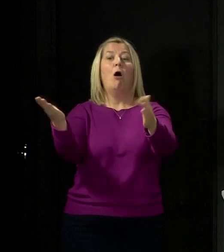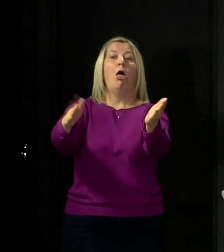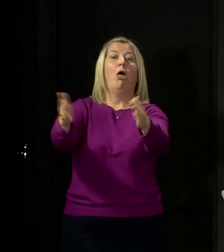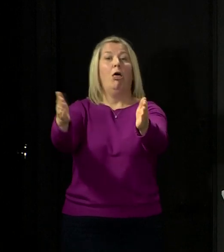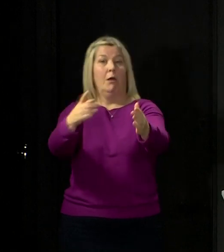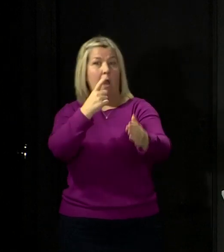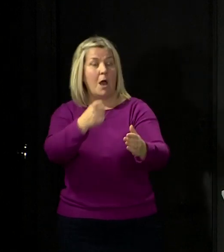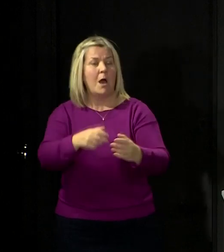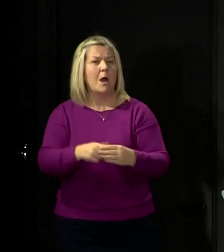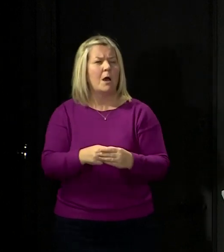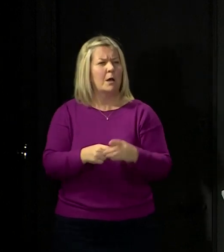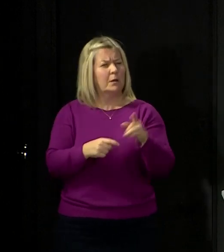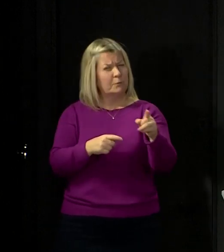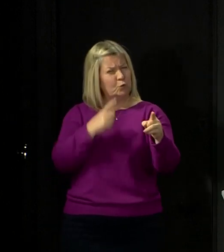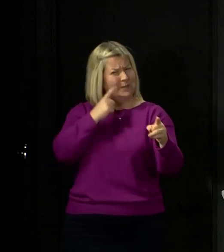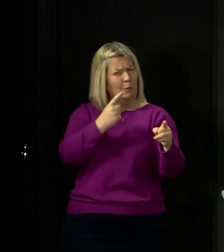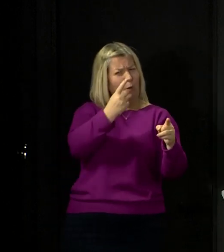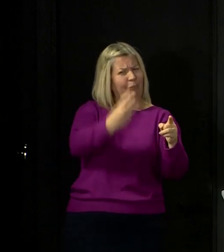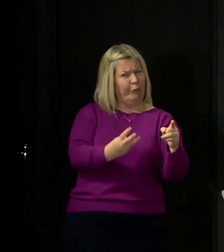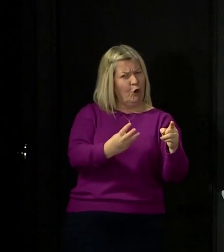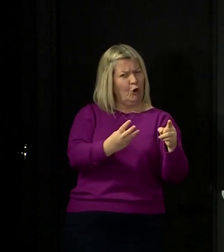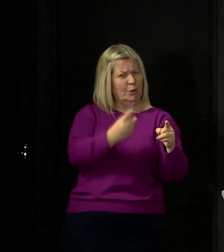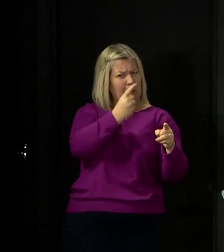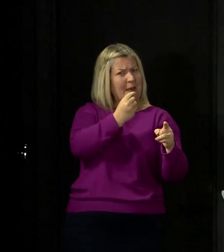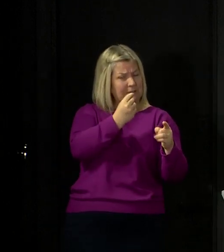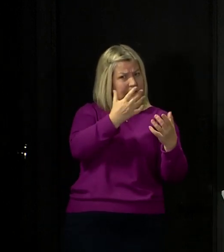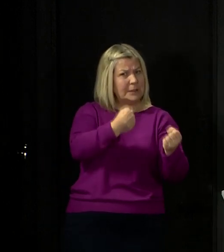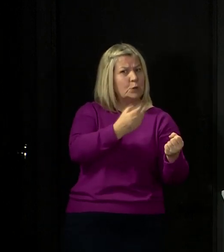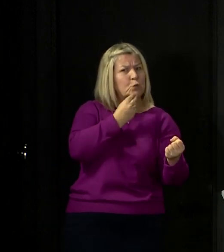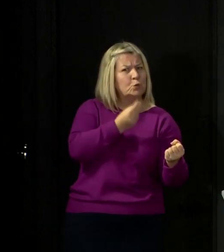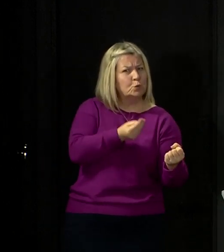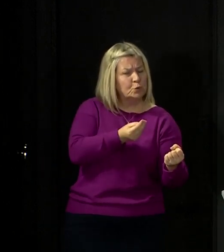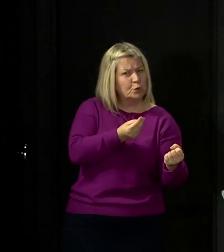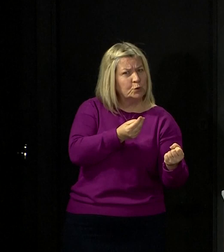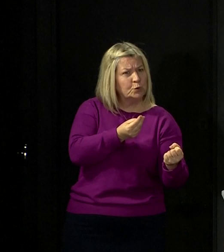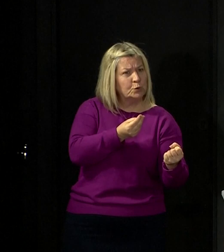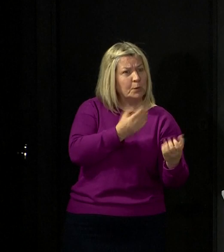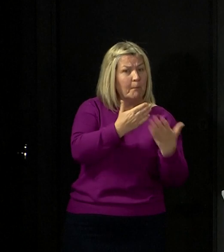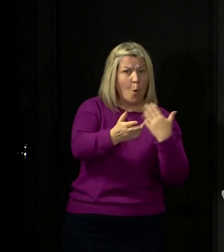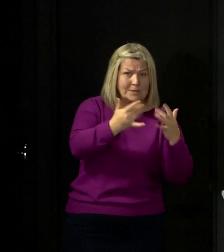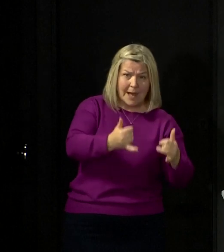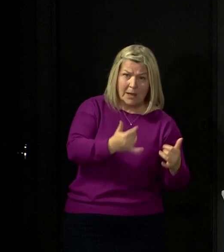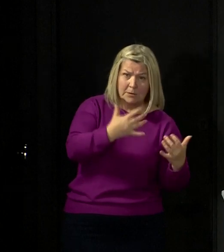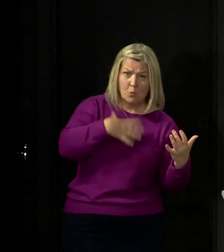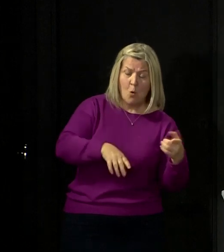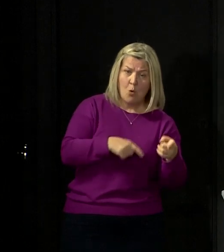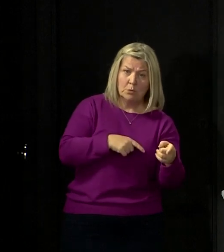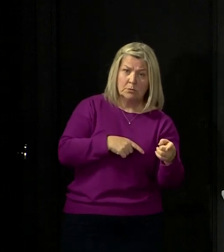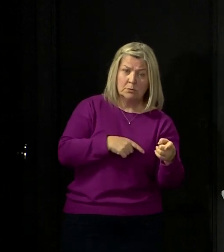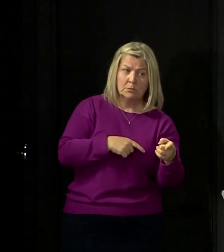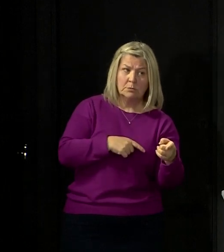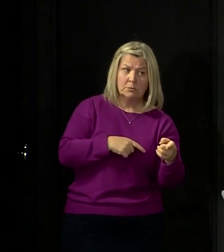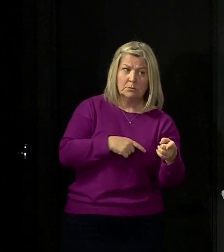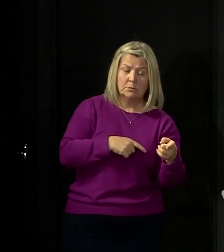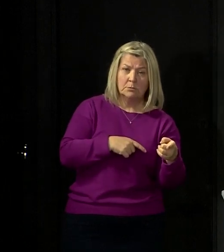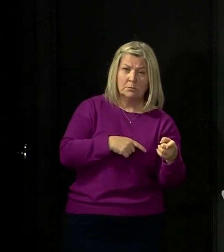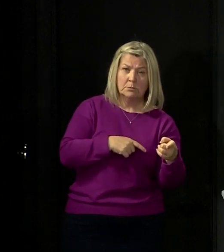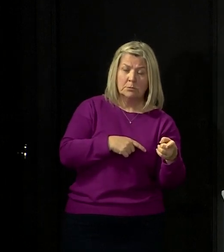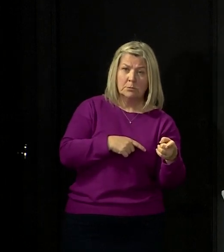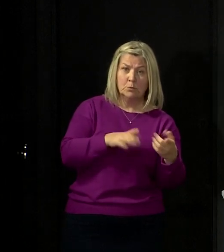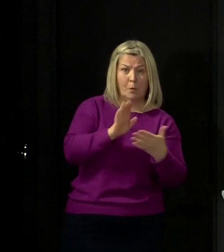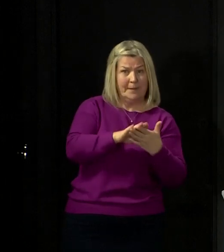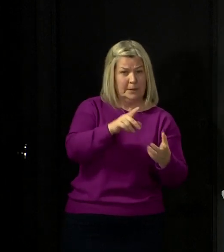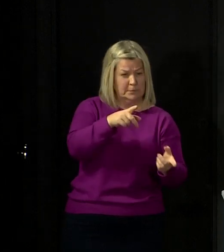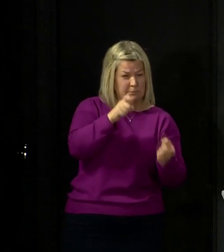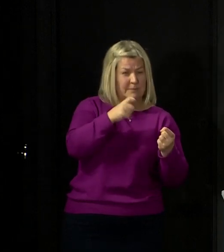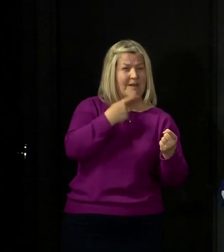into the testing is being used. What is the plan for increasing that? And therefore knowing exactly what where R is and when things